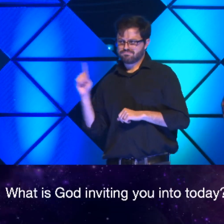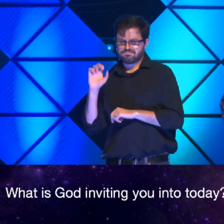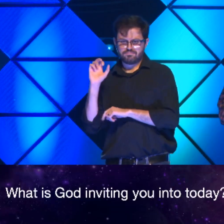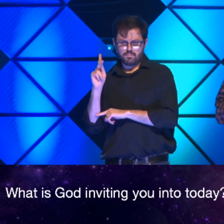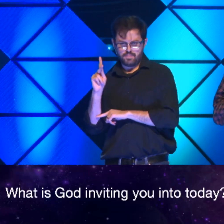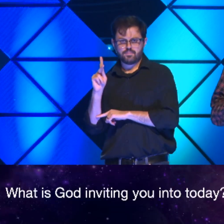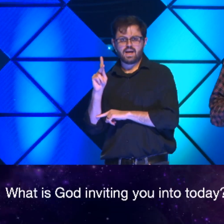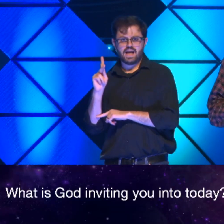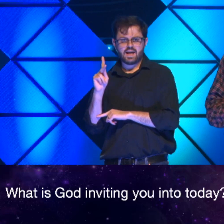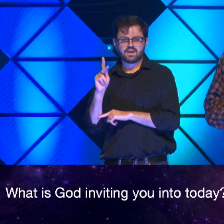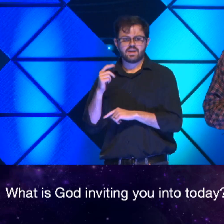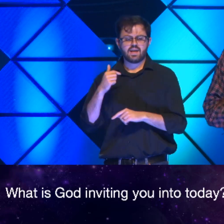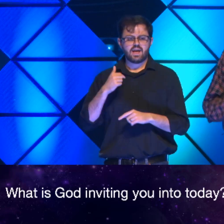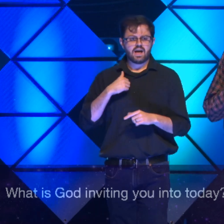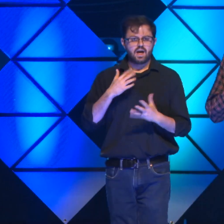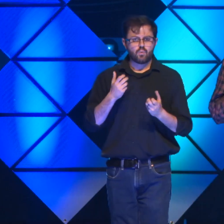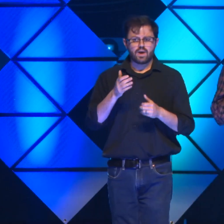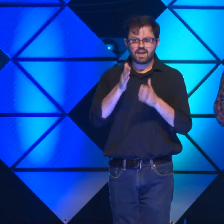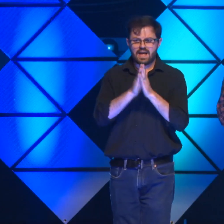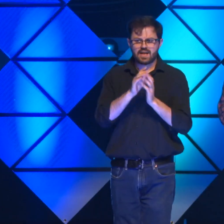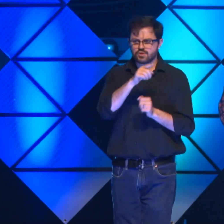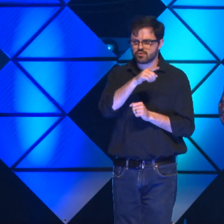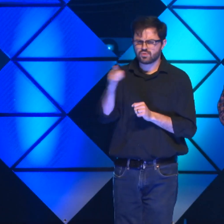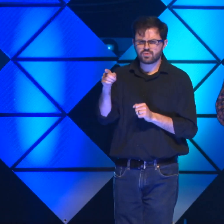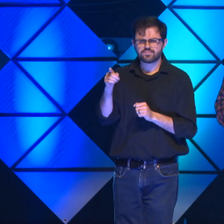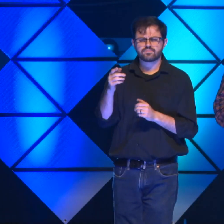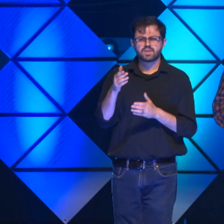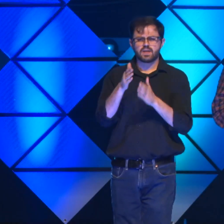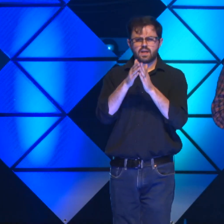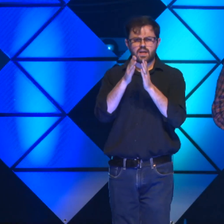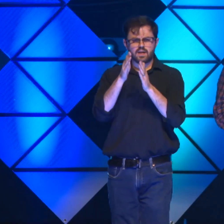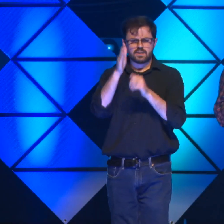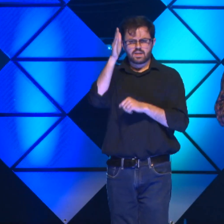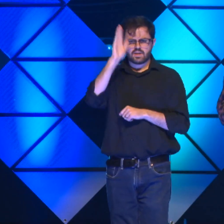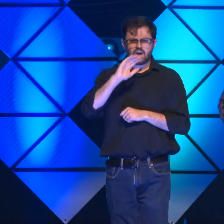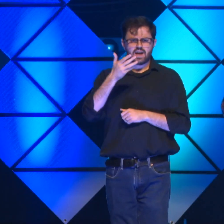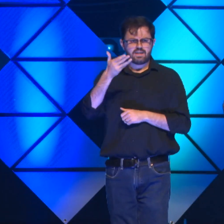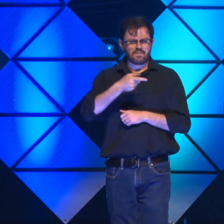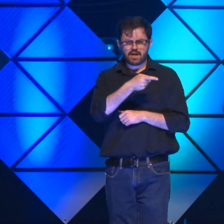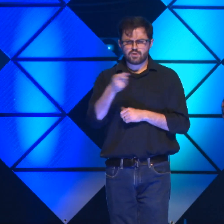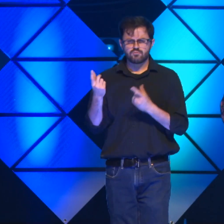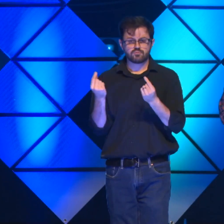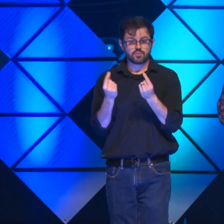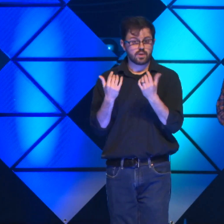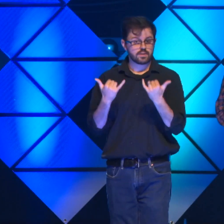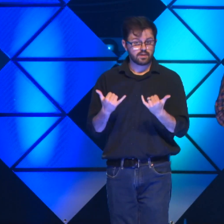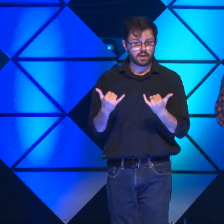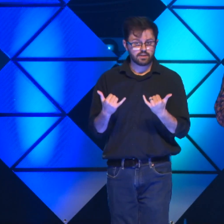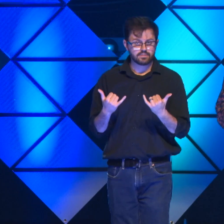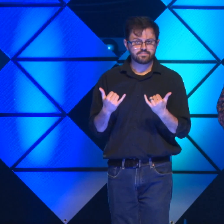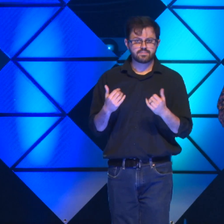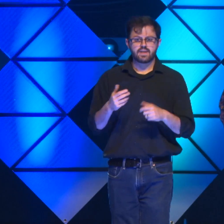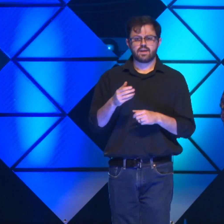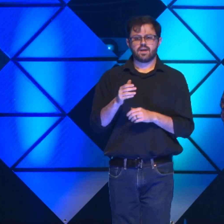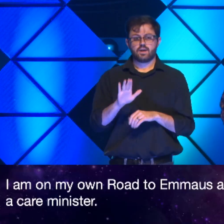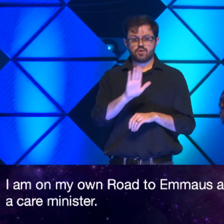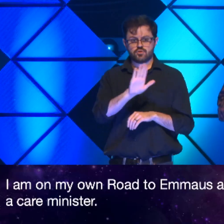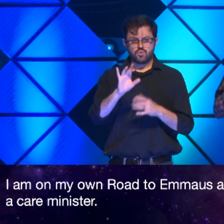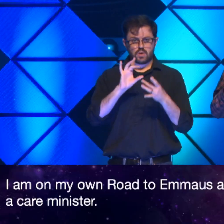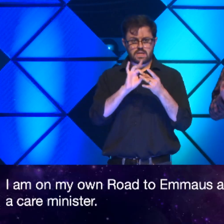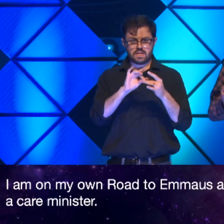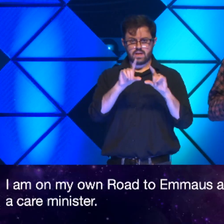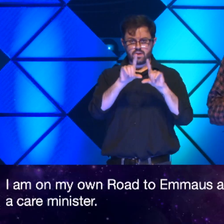inviting you into today, and there are 4 boxes there on your Connect card that you might want to check this week. The first of which